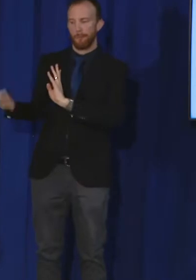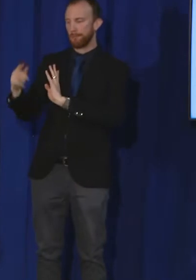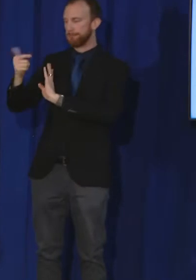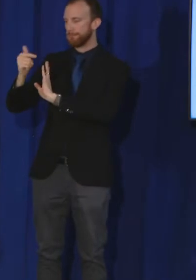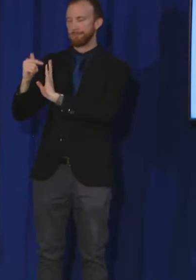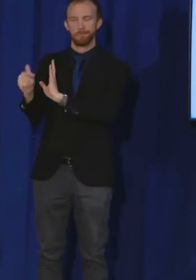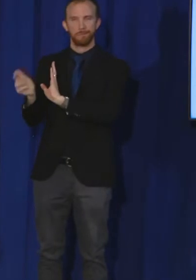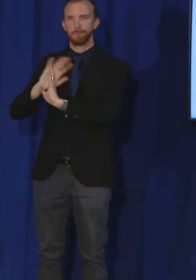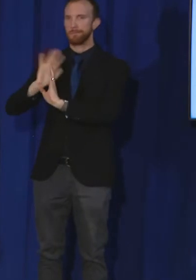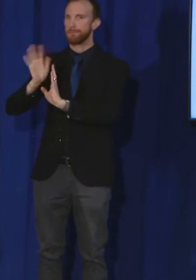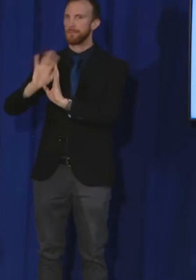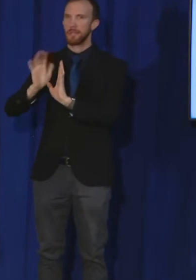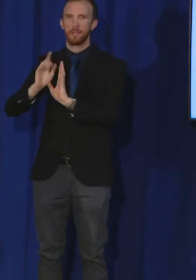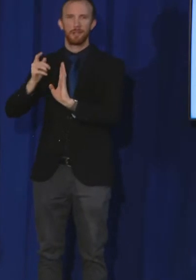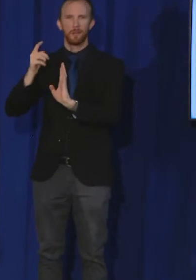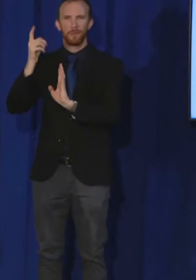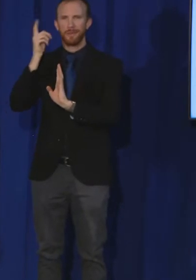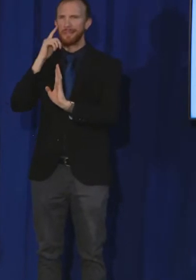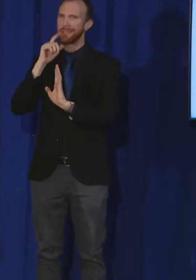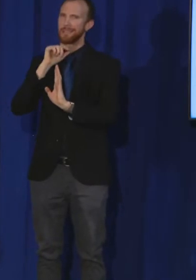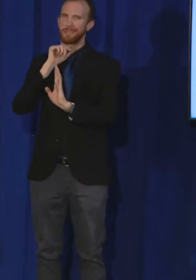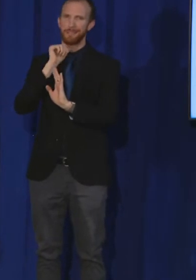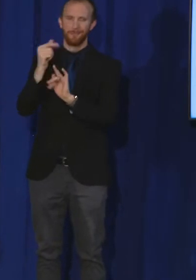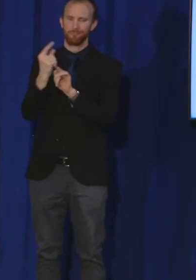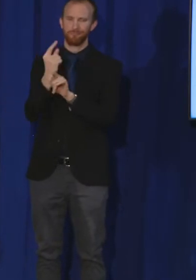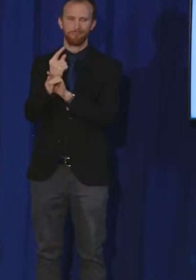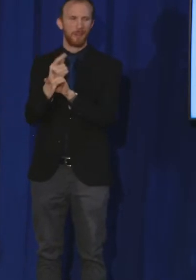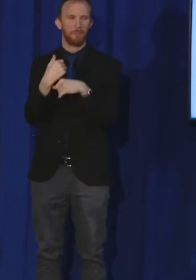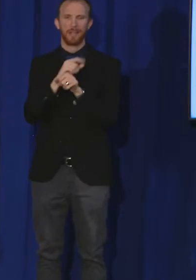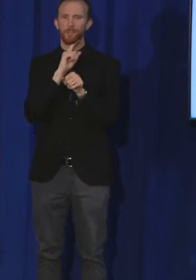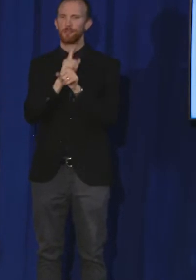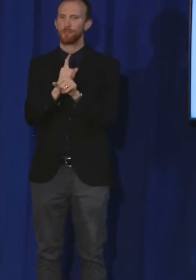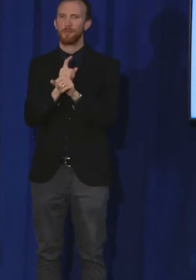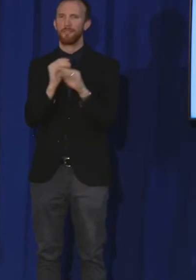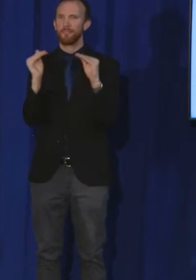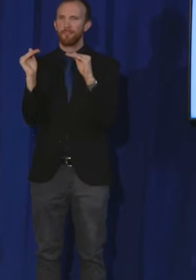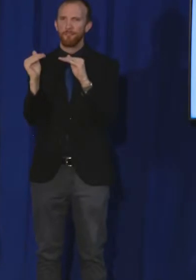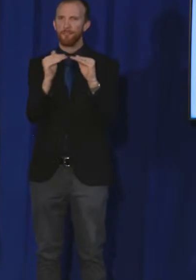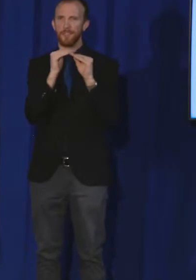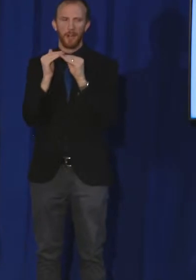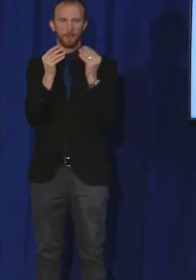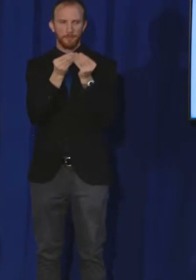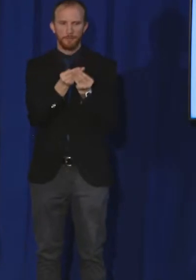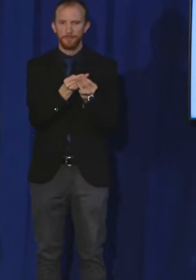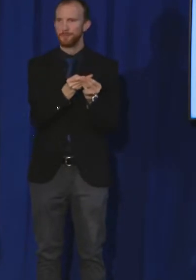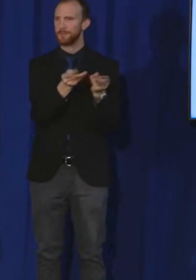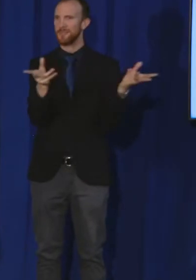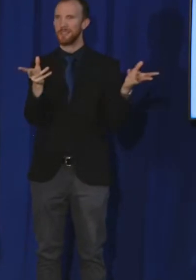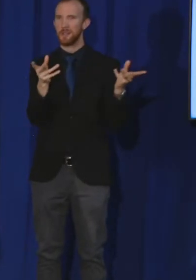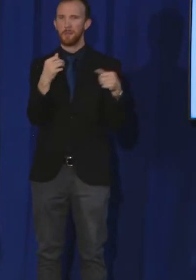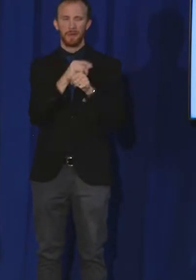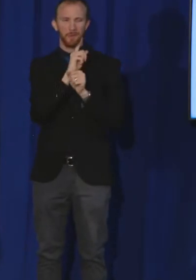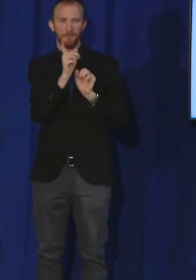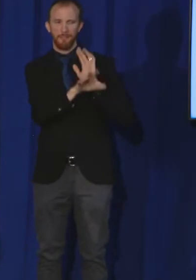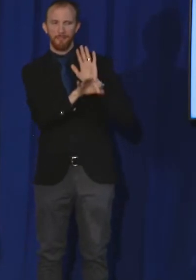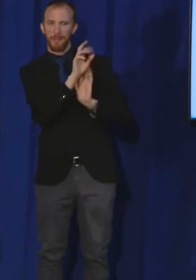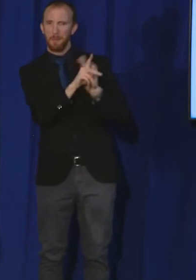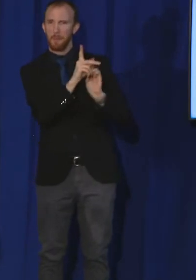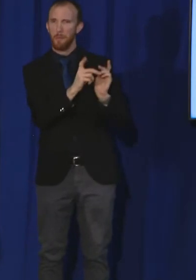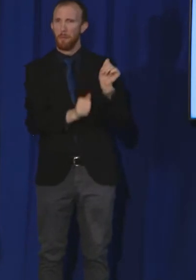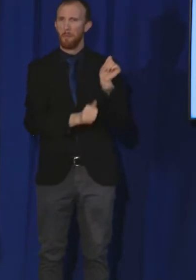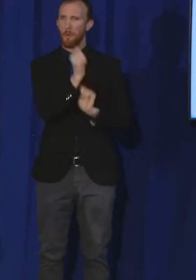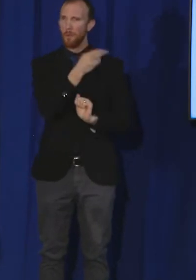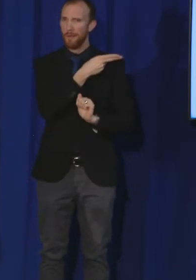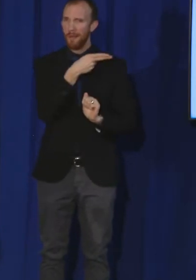way to promote either equity or making sure that the people who most need the vaccine and are at highest risk for severe outcomes can get